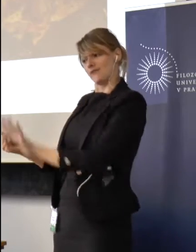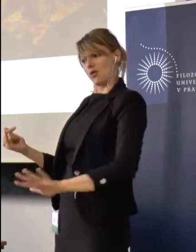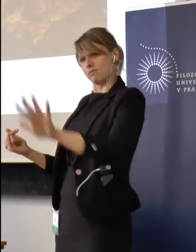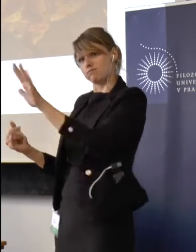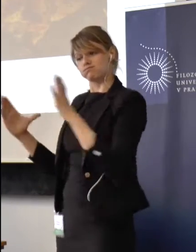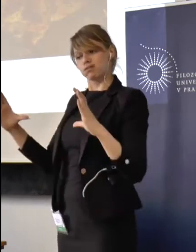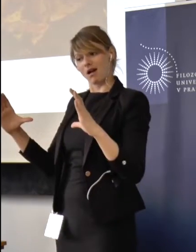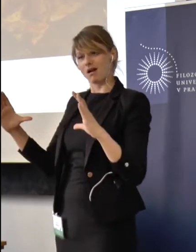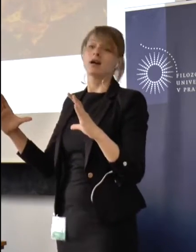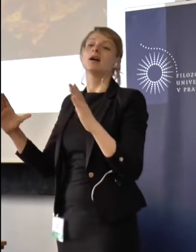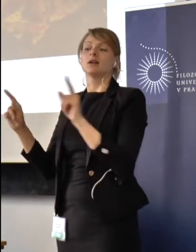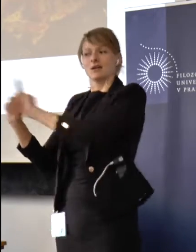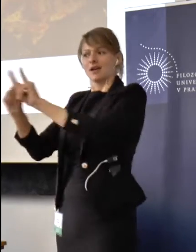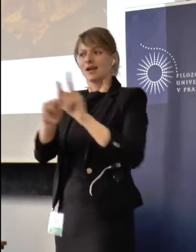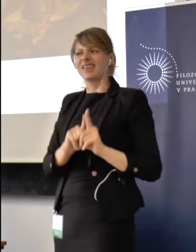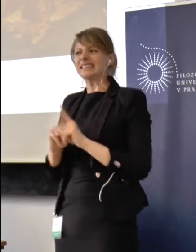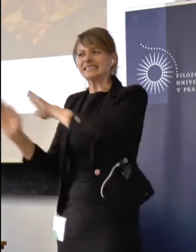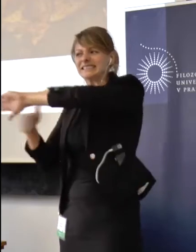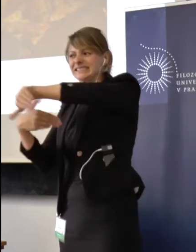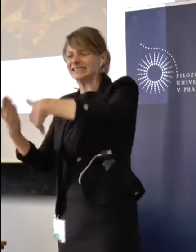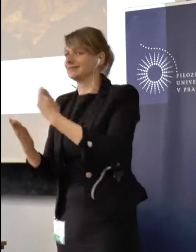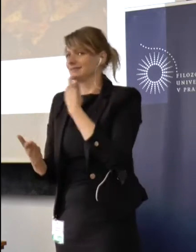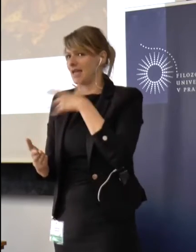officially, promoting linguistic